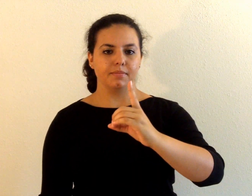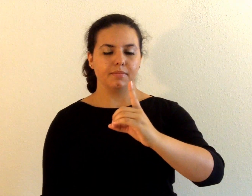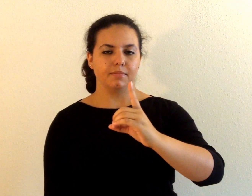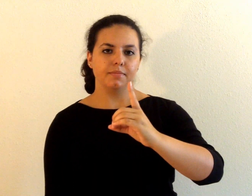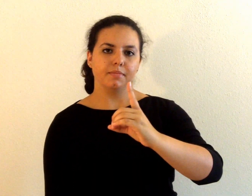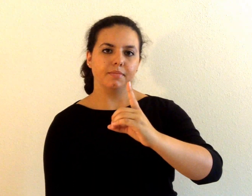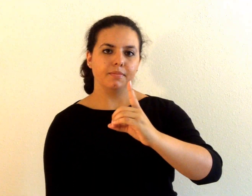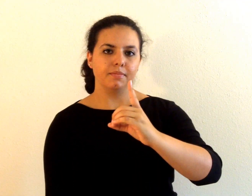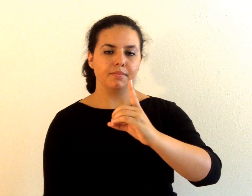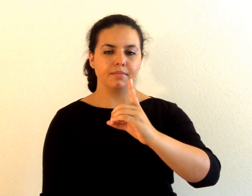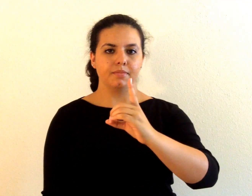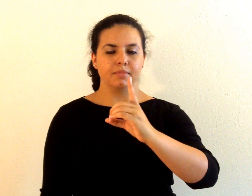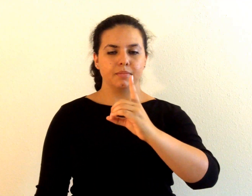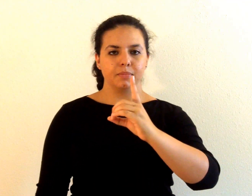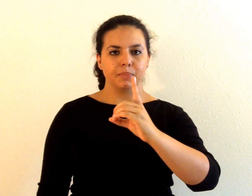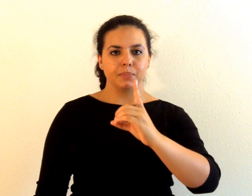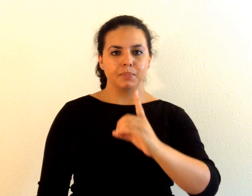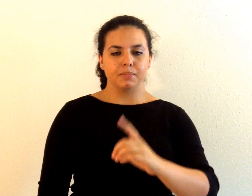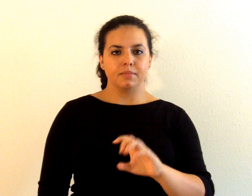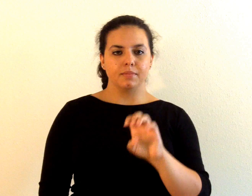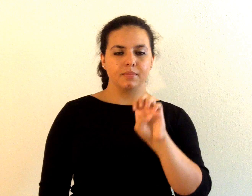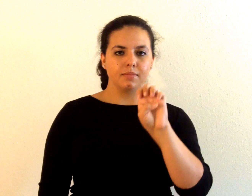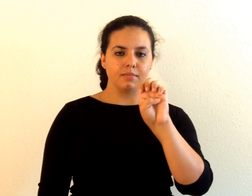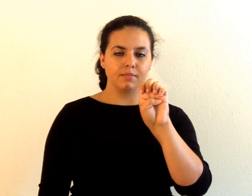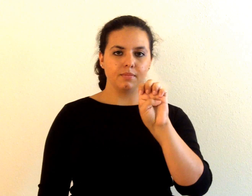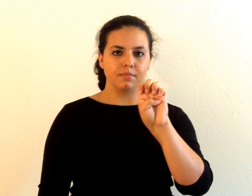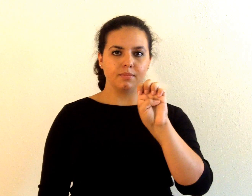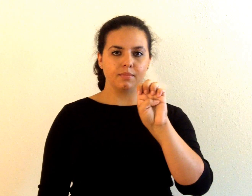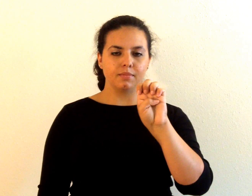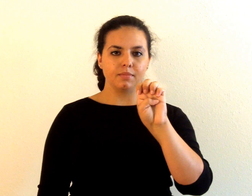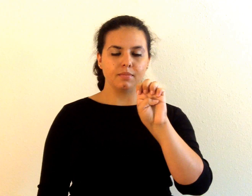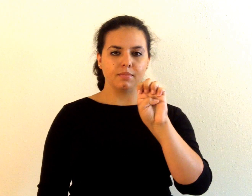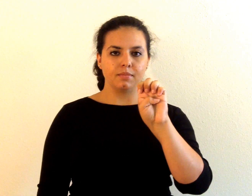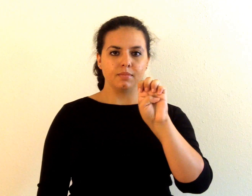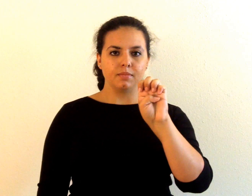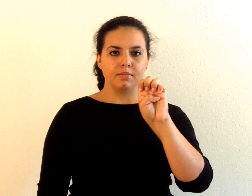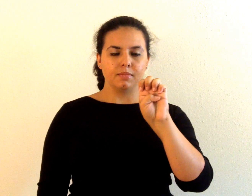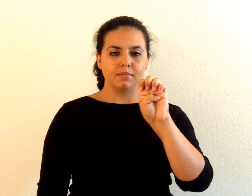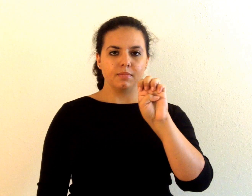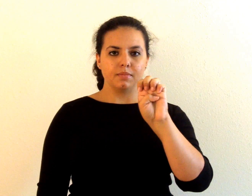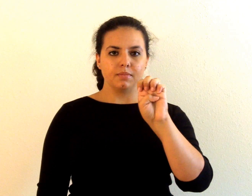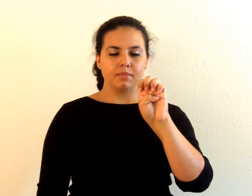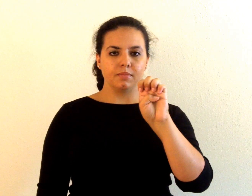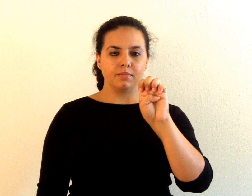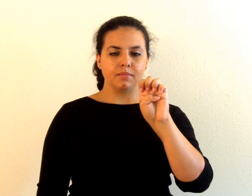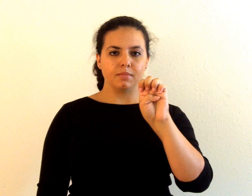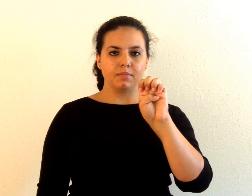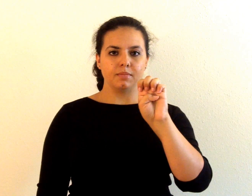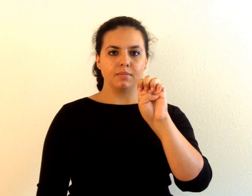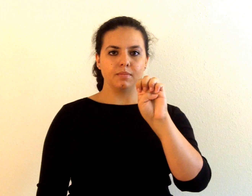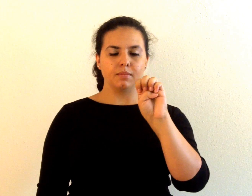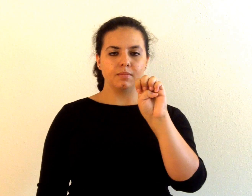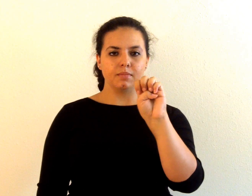D. E. E is a tricky guy. We have the E. It can touch